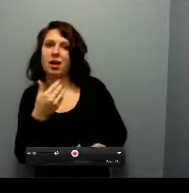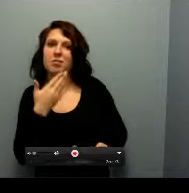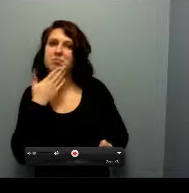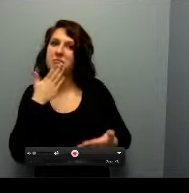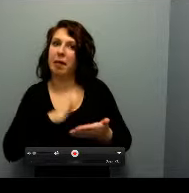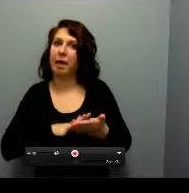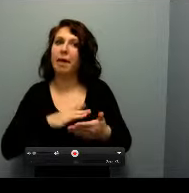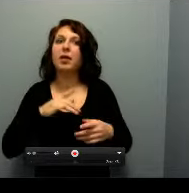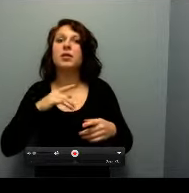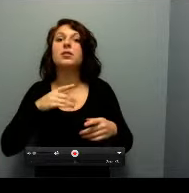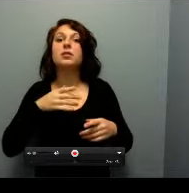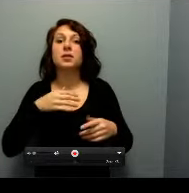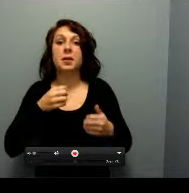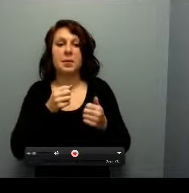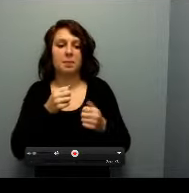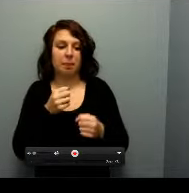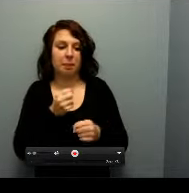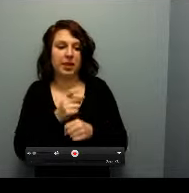your toes.